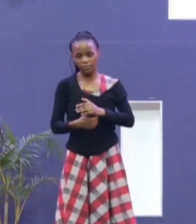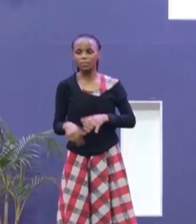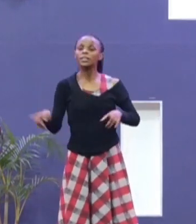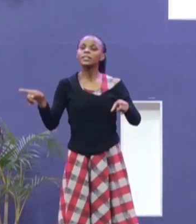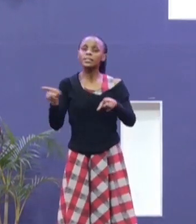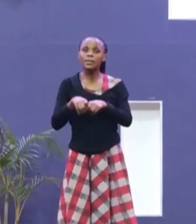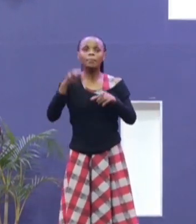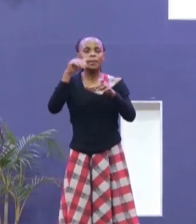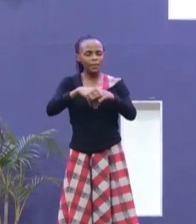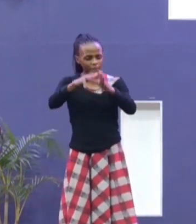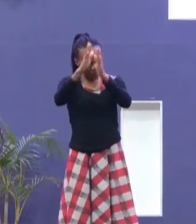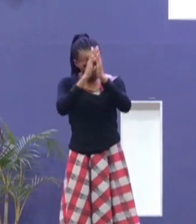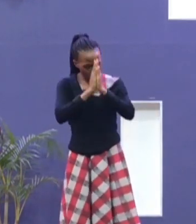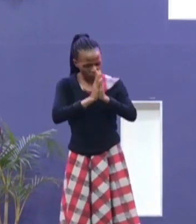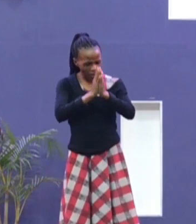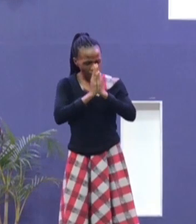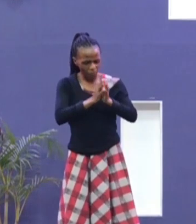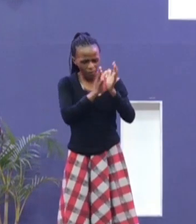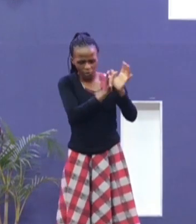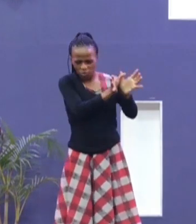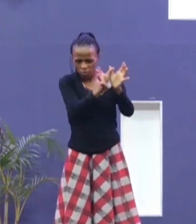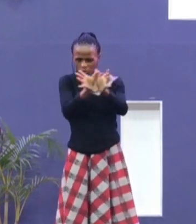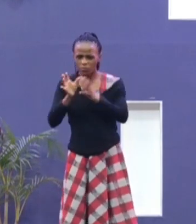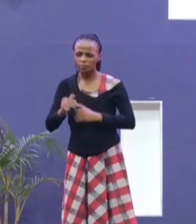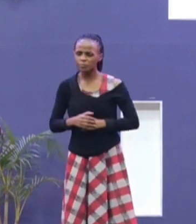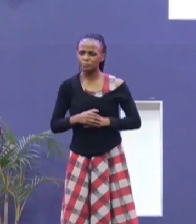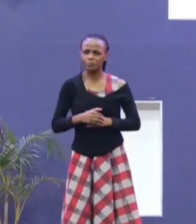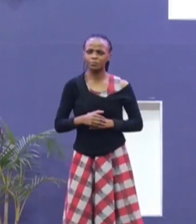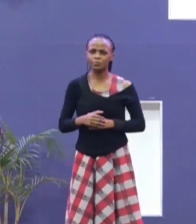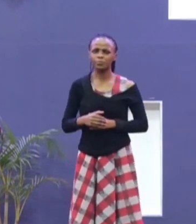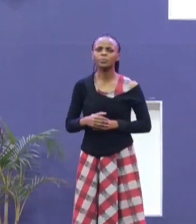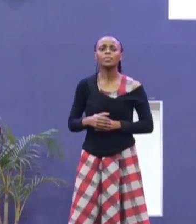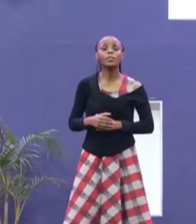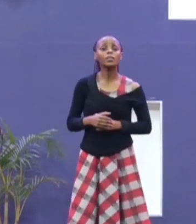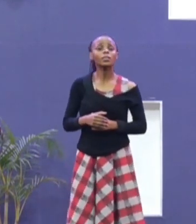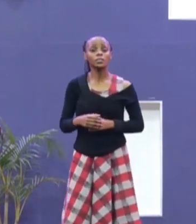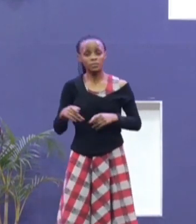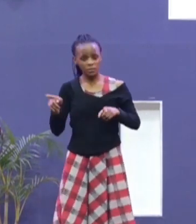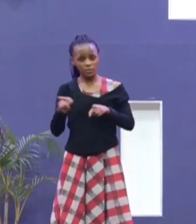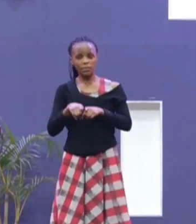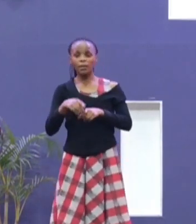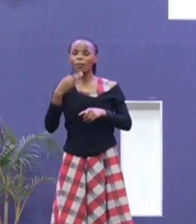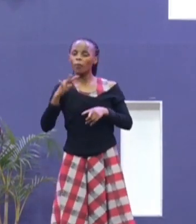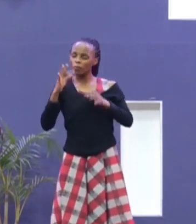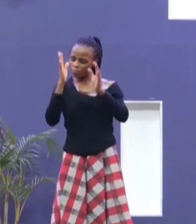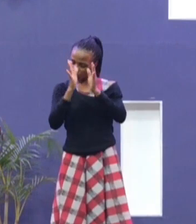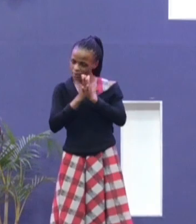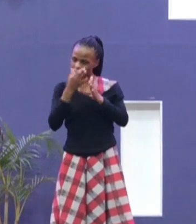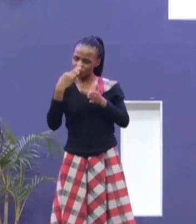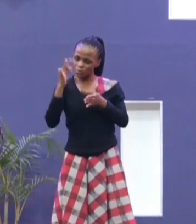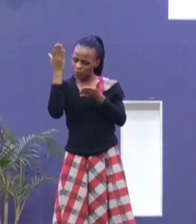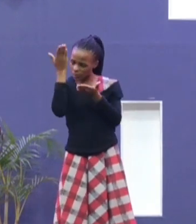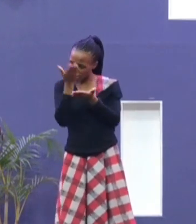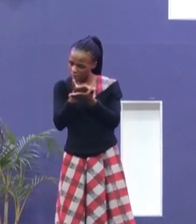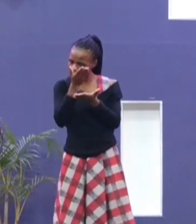the realm of intercession. Tujja chikoleri mu kwegayirira. We will do it in the realm of prayers of inquiry. Tujja